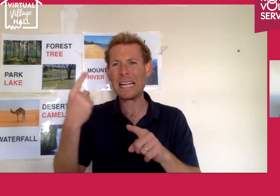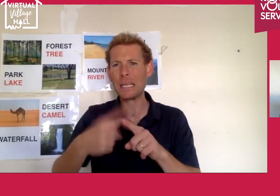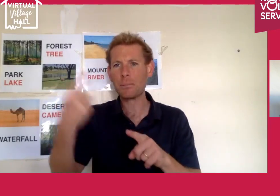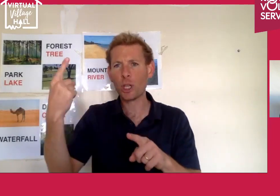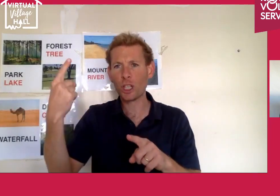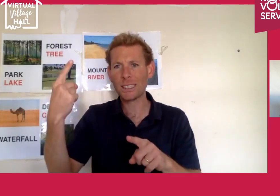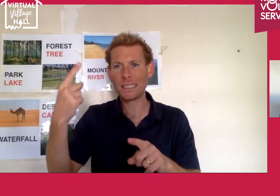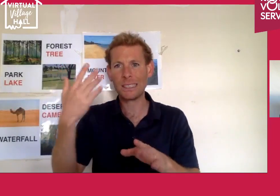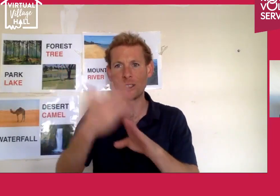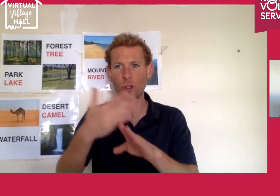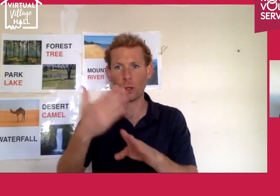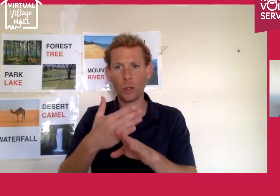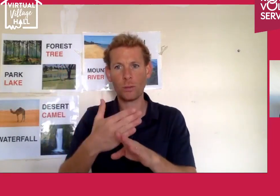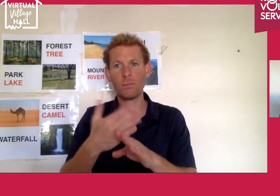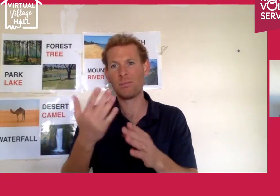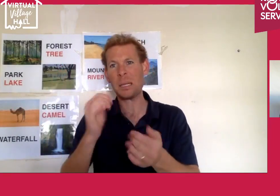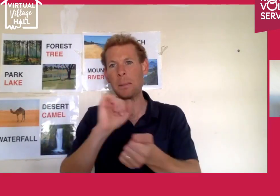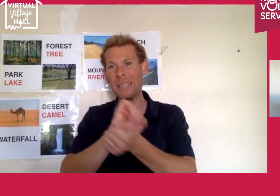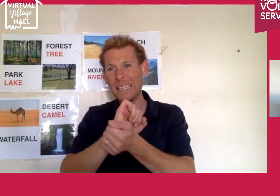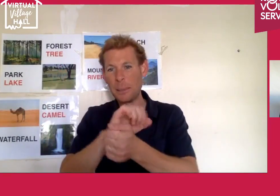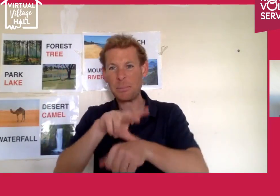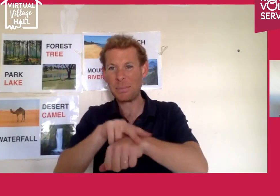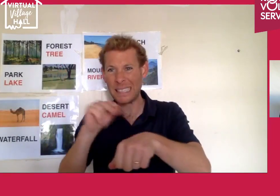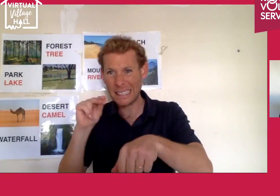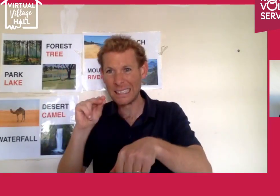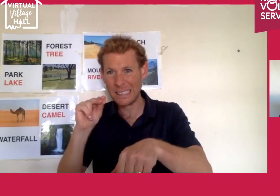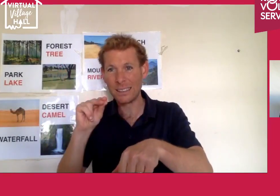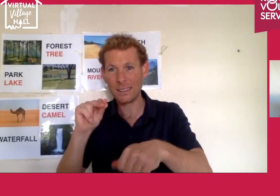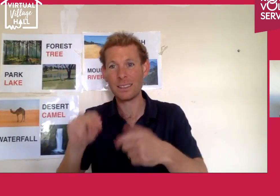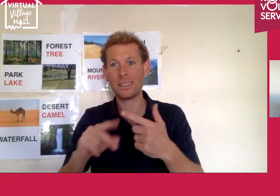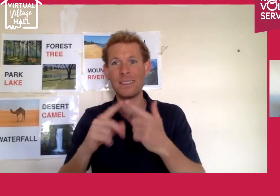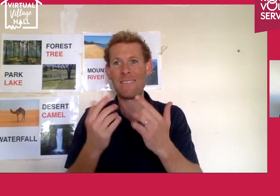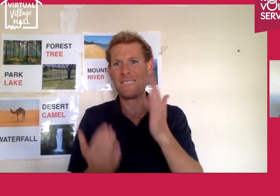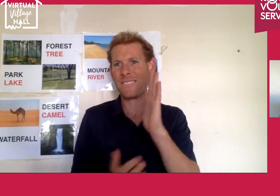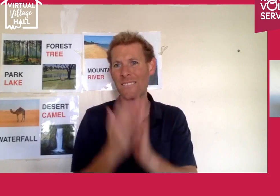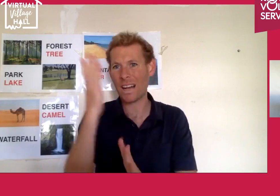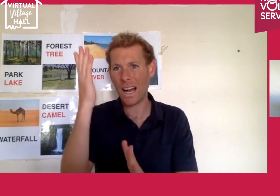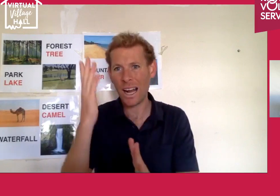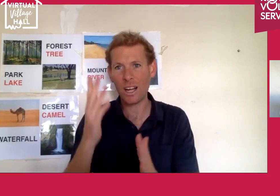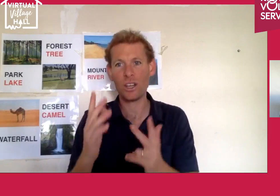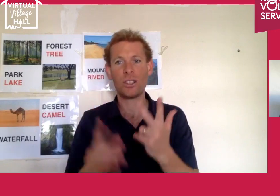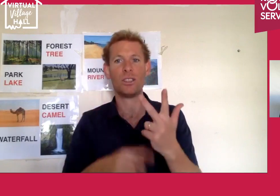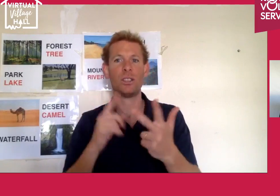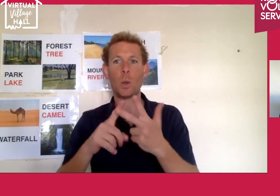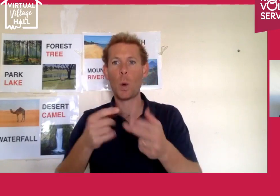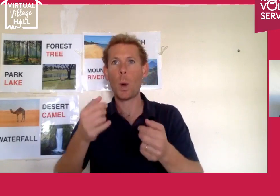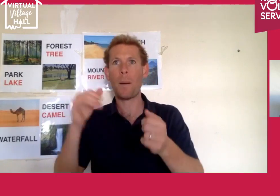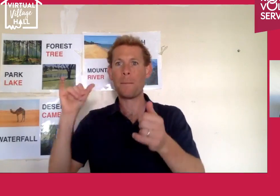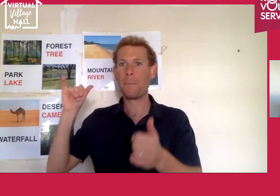people can't apply for jobs in, like the emergency services, police, fire